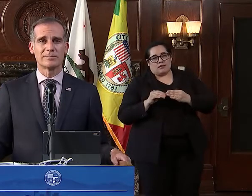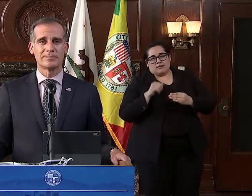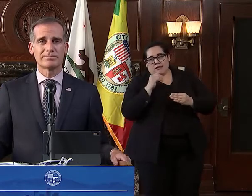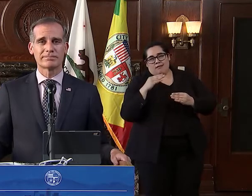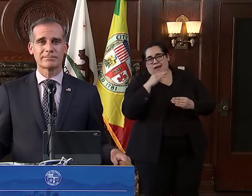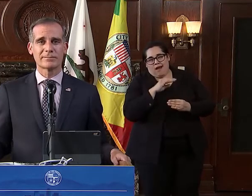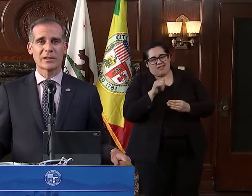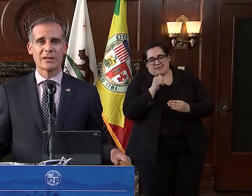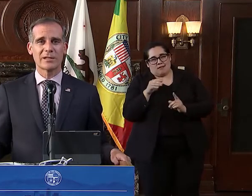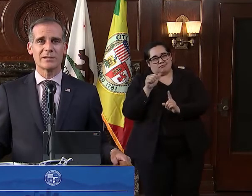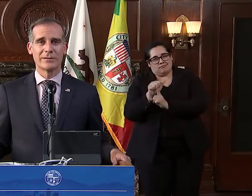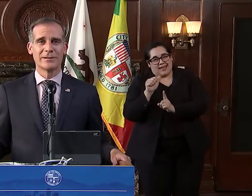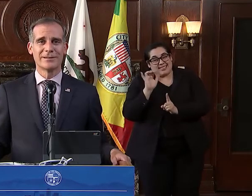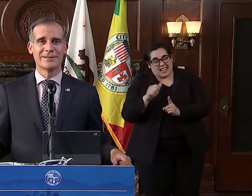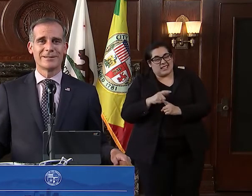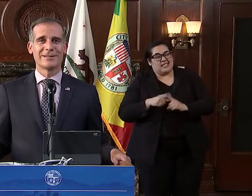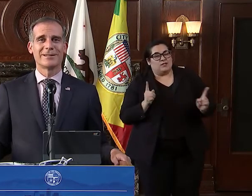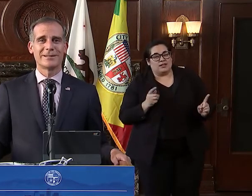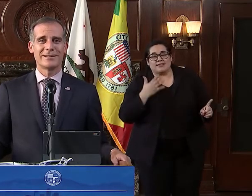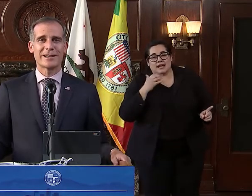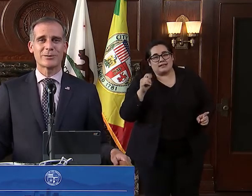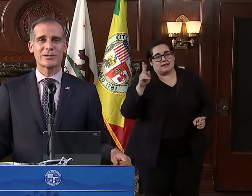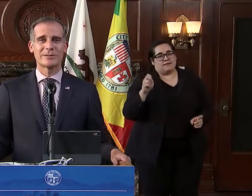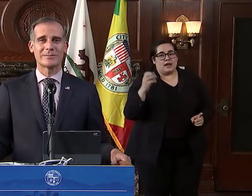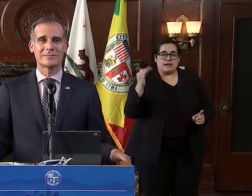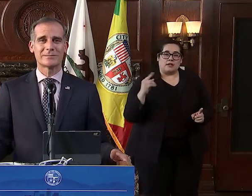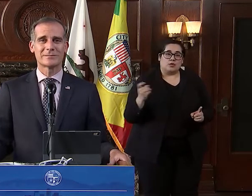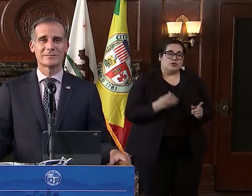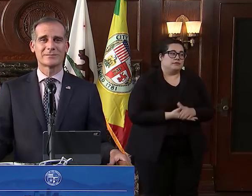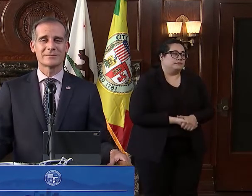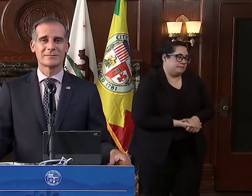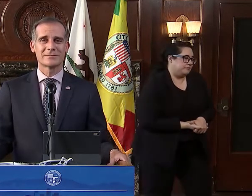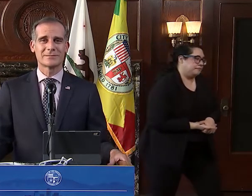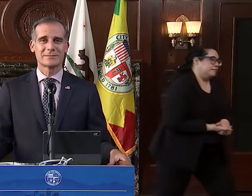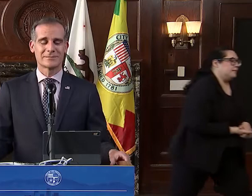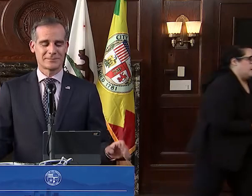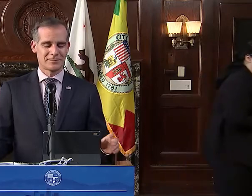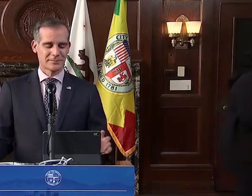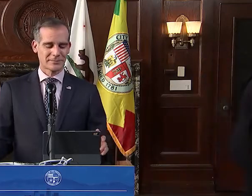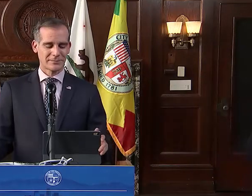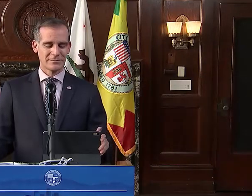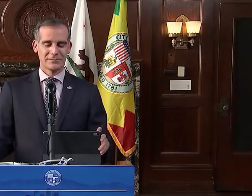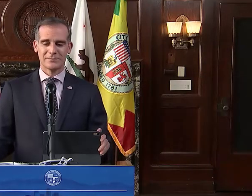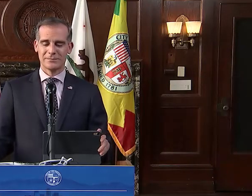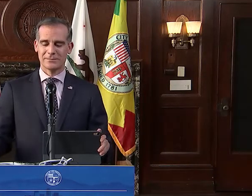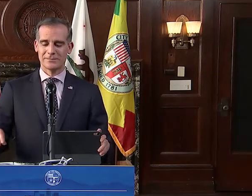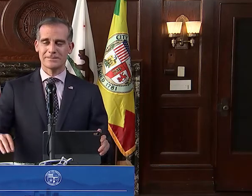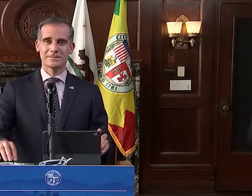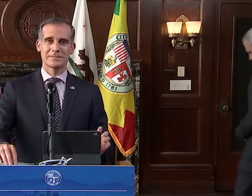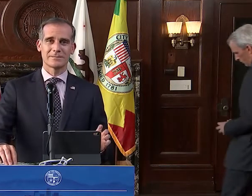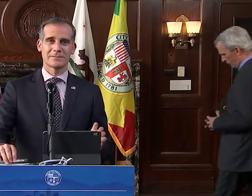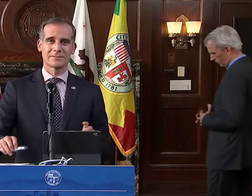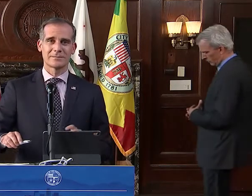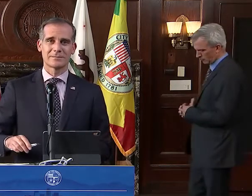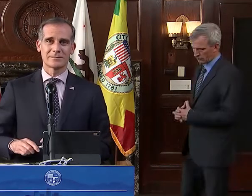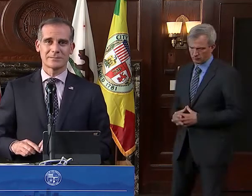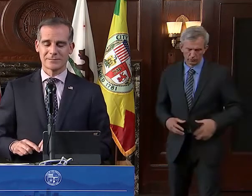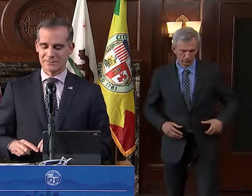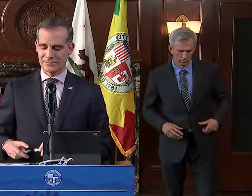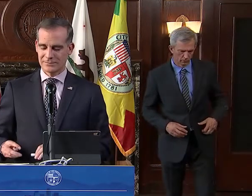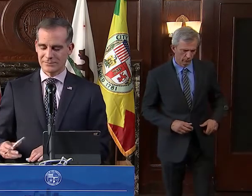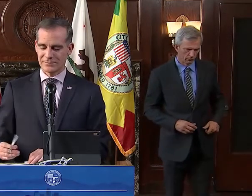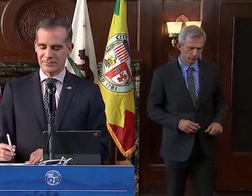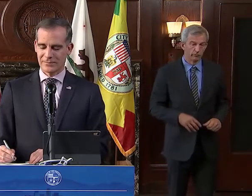news. Thanks, Steve. Next question. Next, we will go to the line of Mary Beth McDade